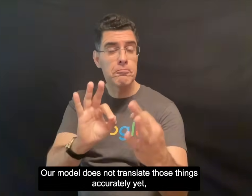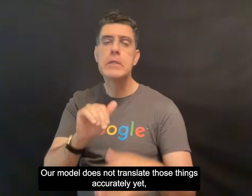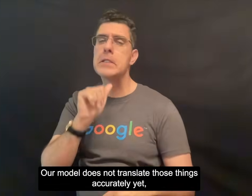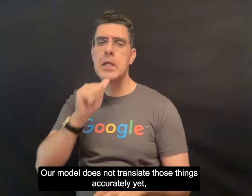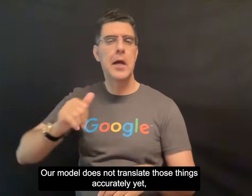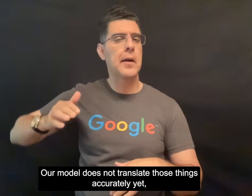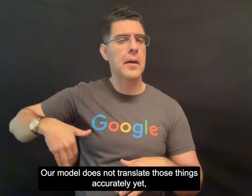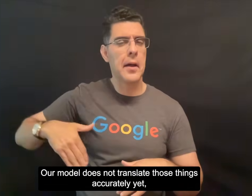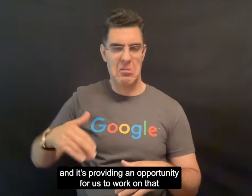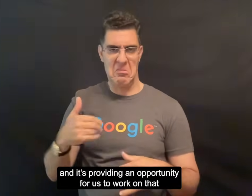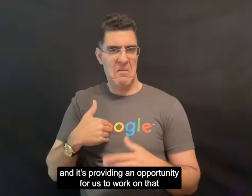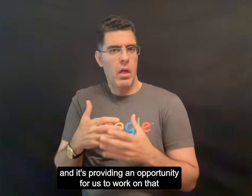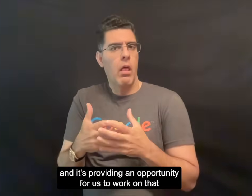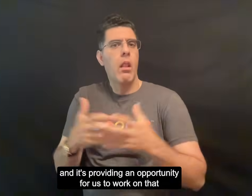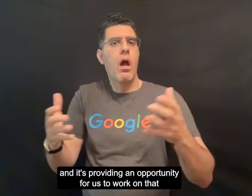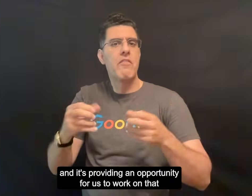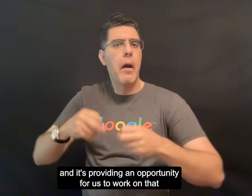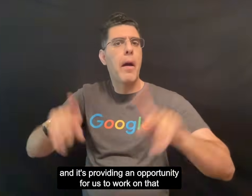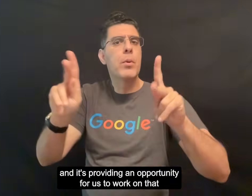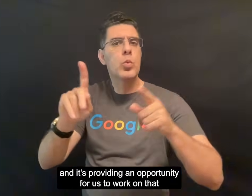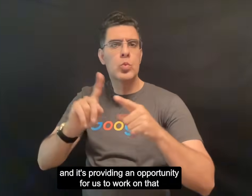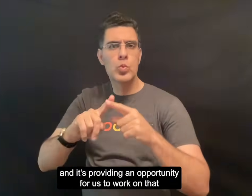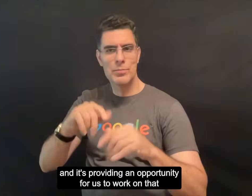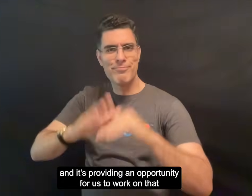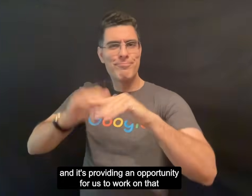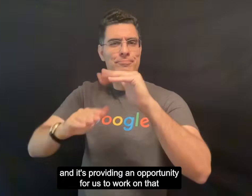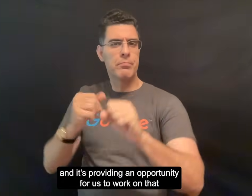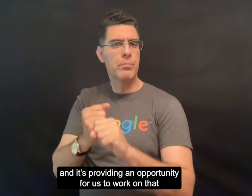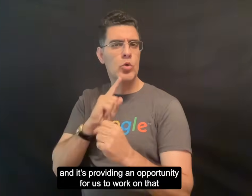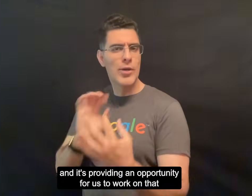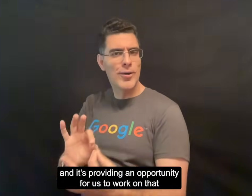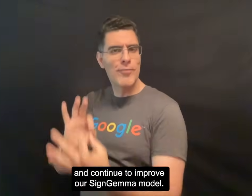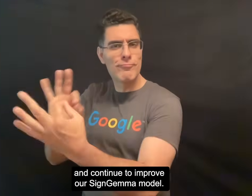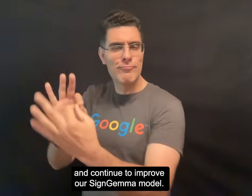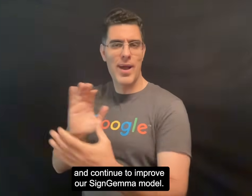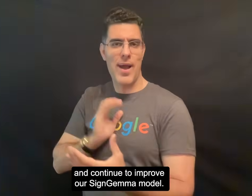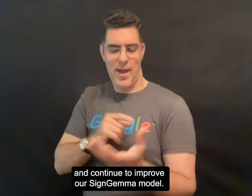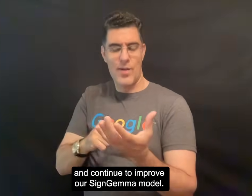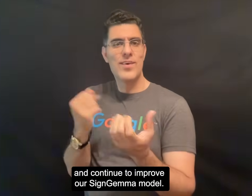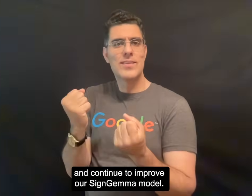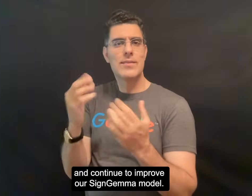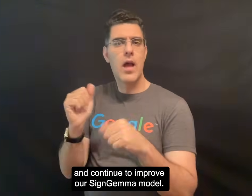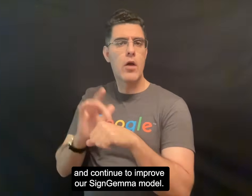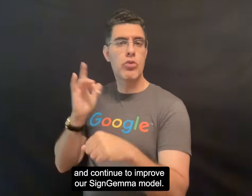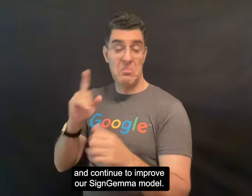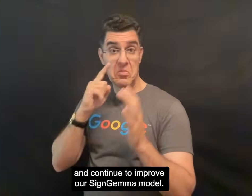yet. And it's providing an opportunity for us to work on that and continue to improve our Sign Gemma model.